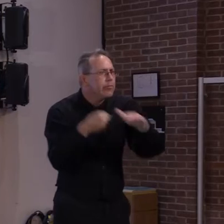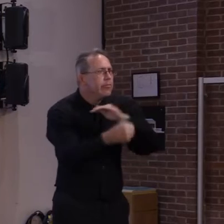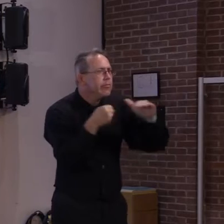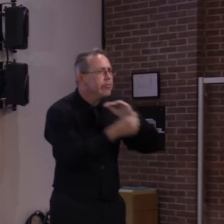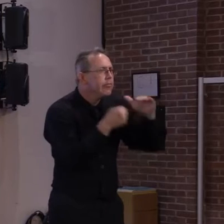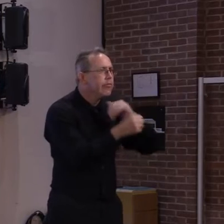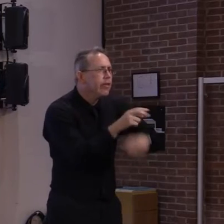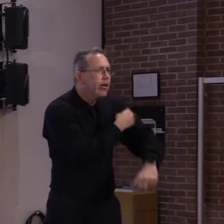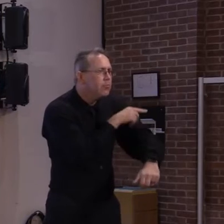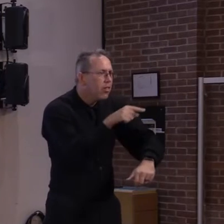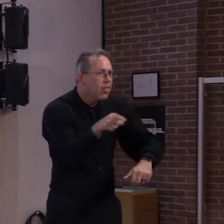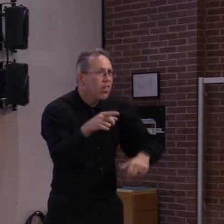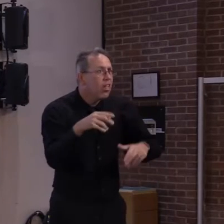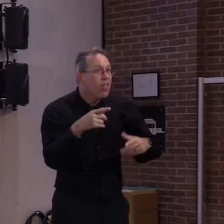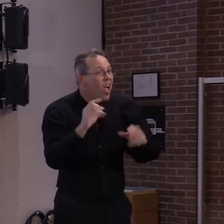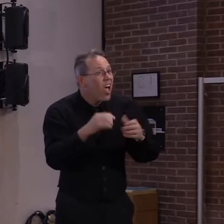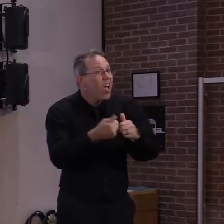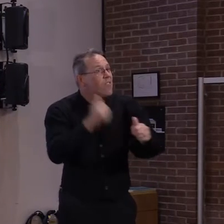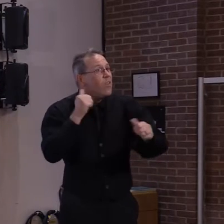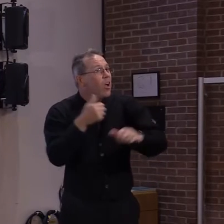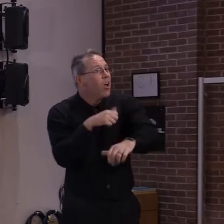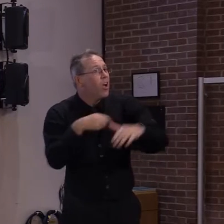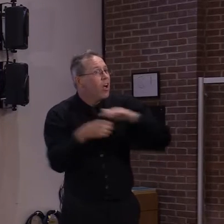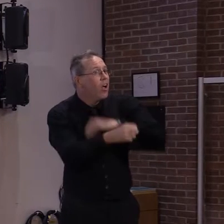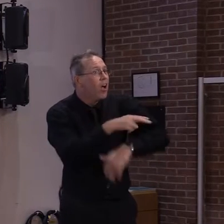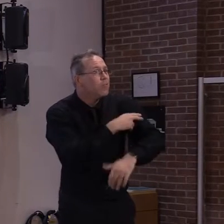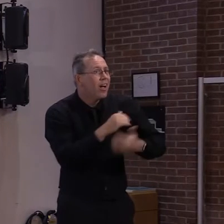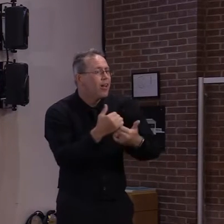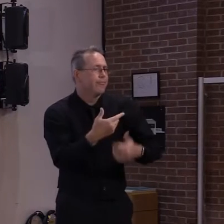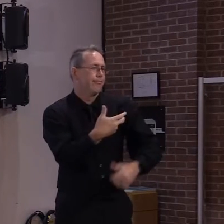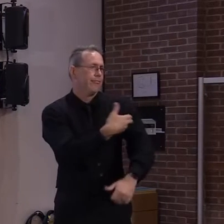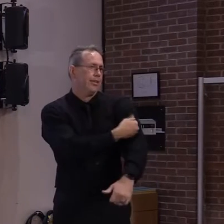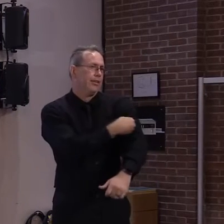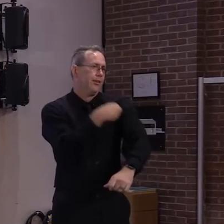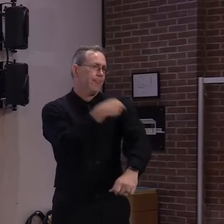And we are seeing that in the data, that Vermonters are continuing to step up.